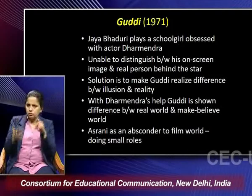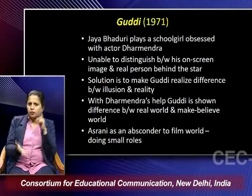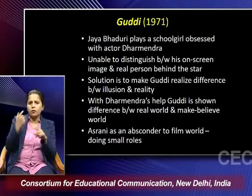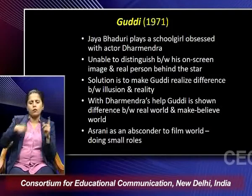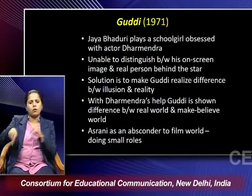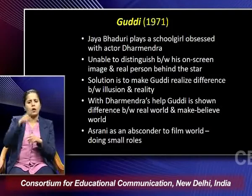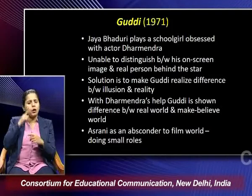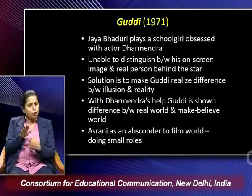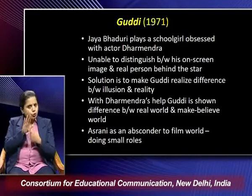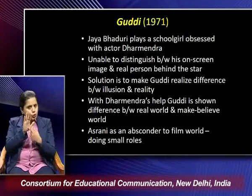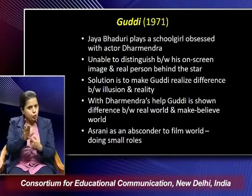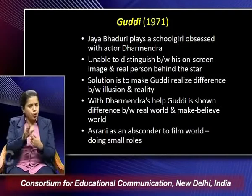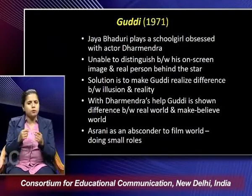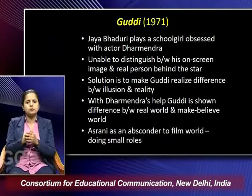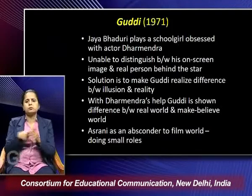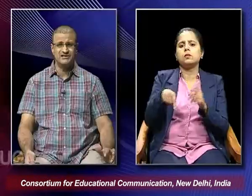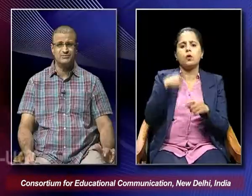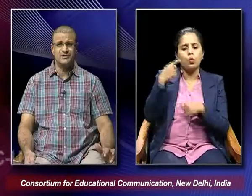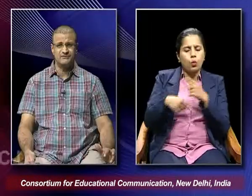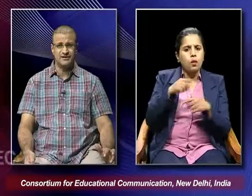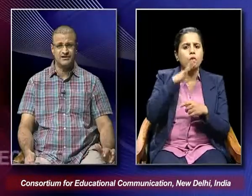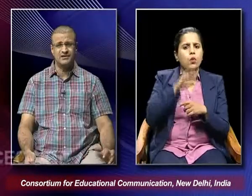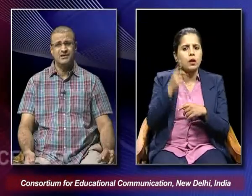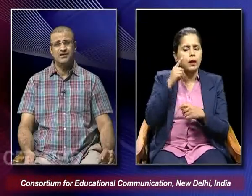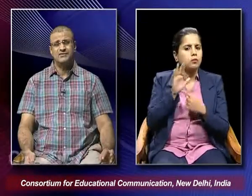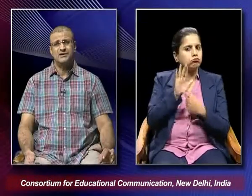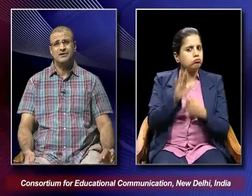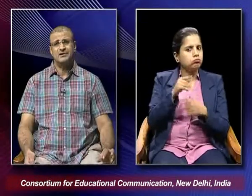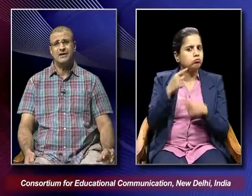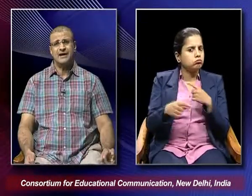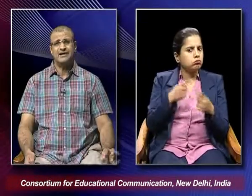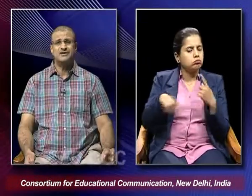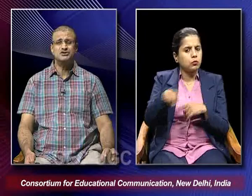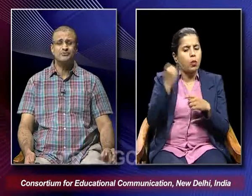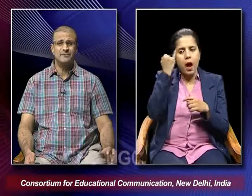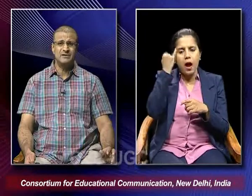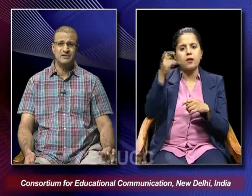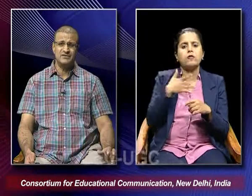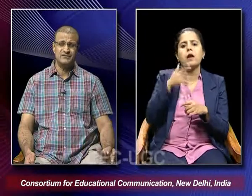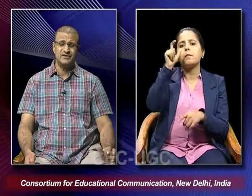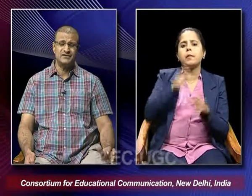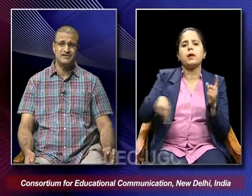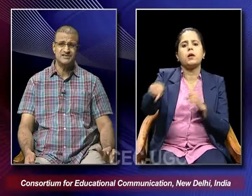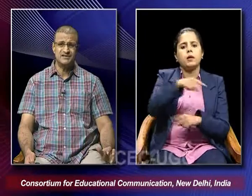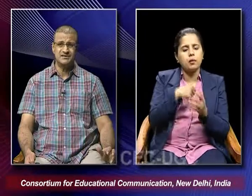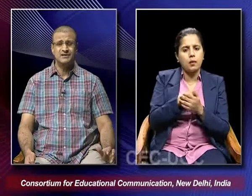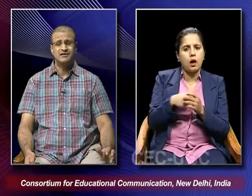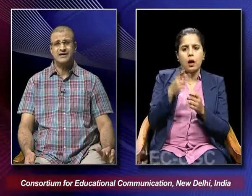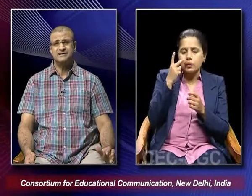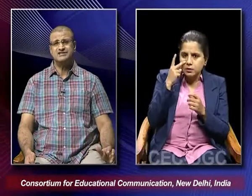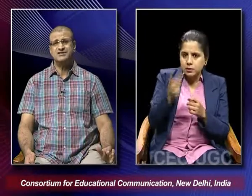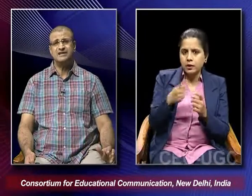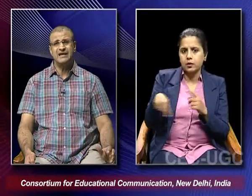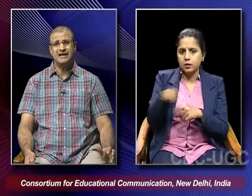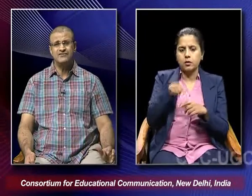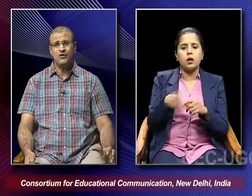of portrayals where day-to-day reality is being reflected, where the ideas of people, where they consider that